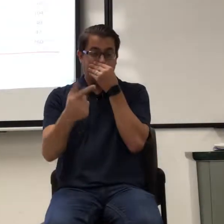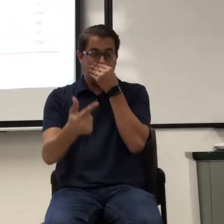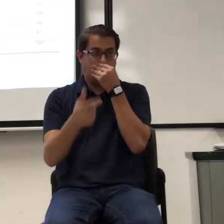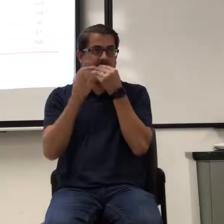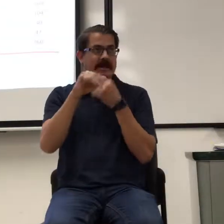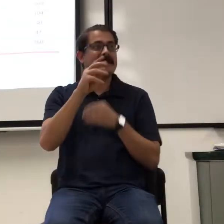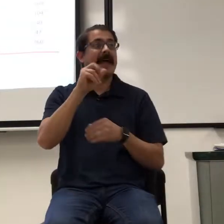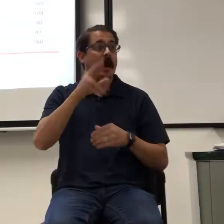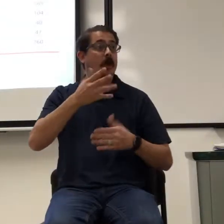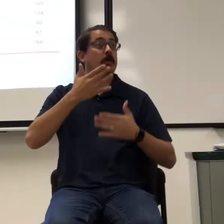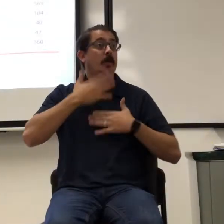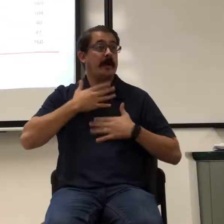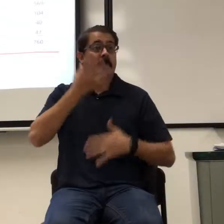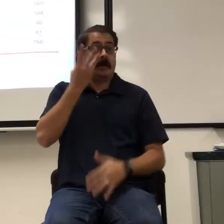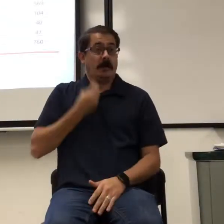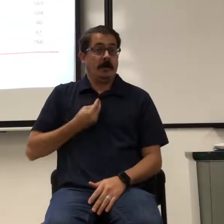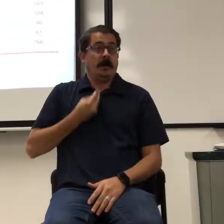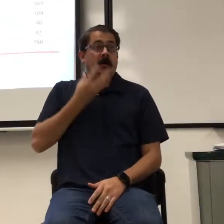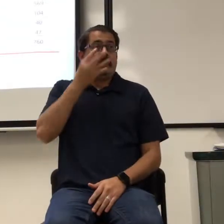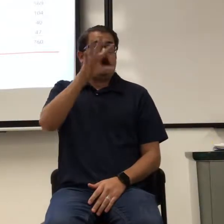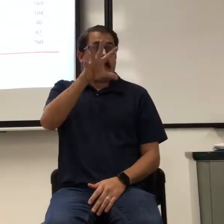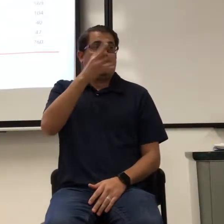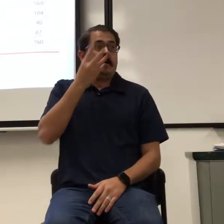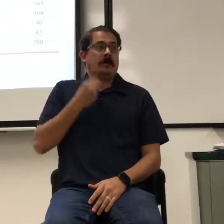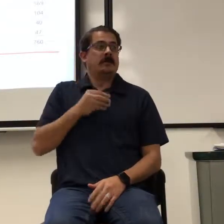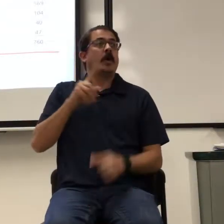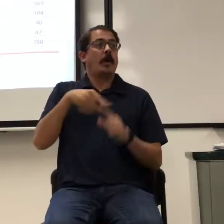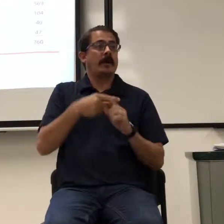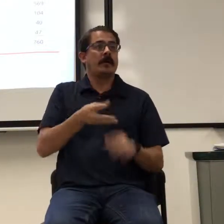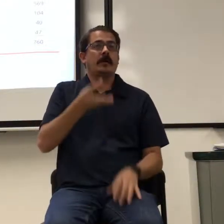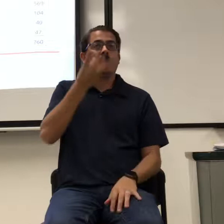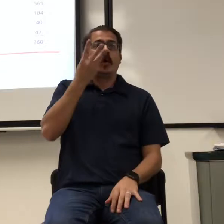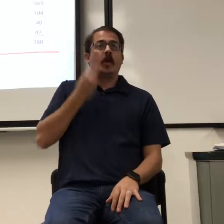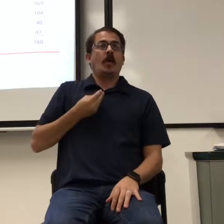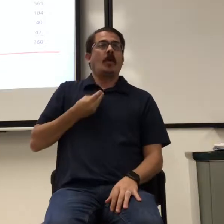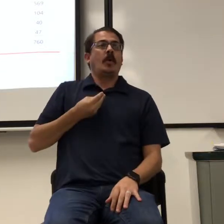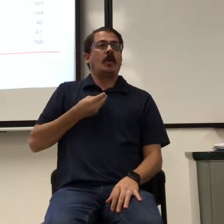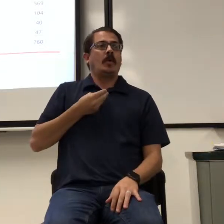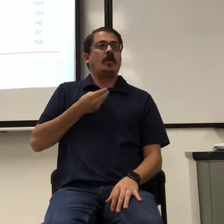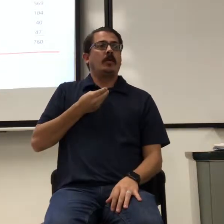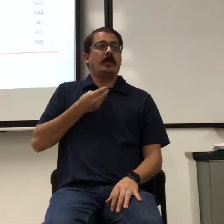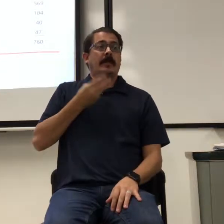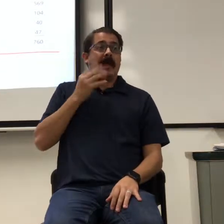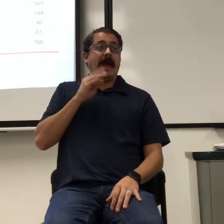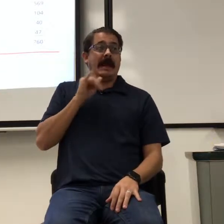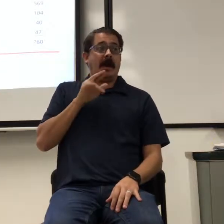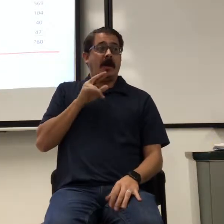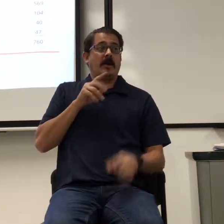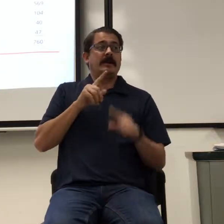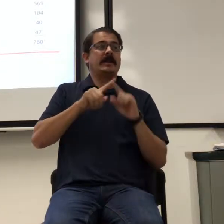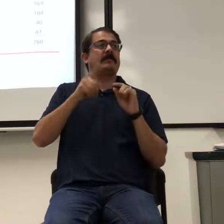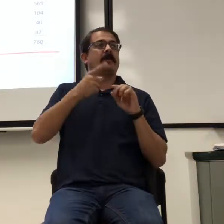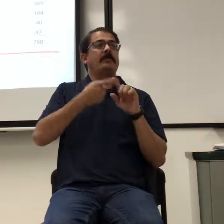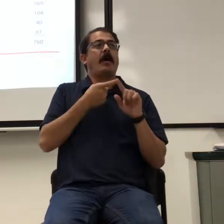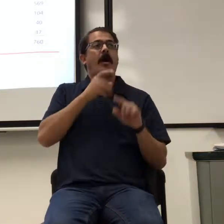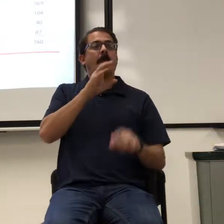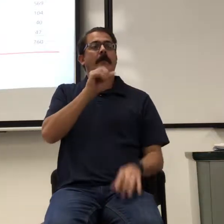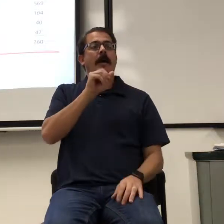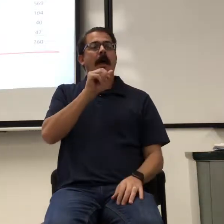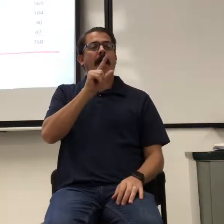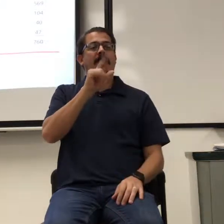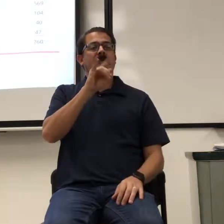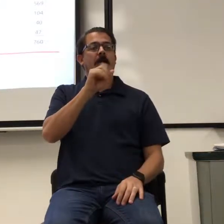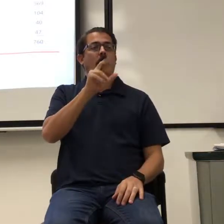breathe. And what happens is when you inspire this, inspired air is actually different from alveolar air. So if you look at the